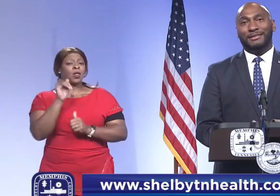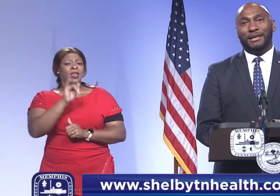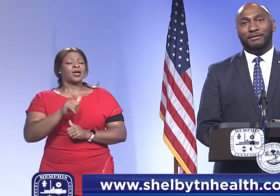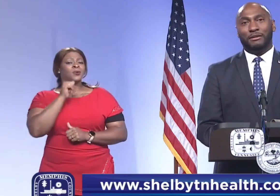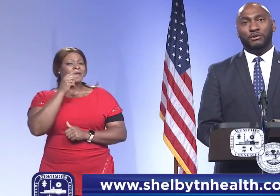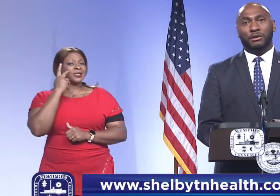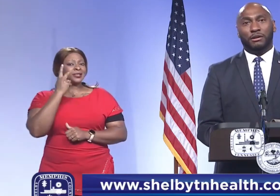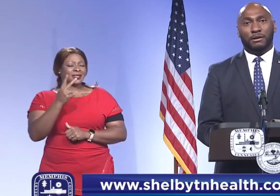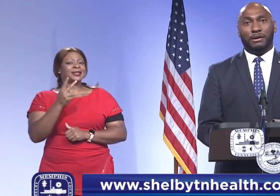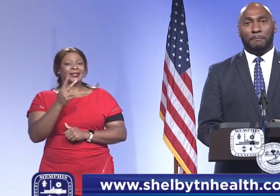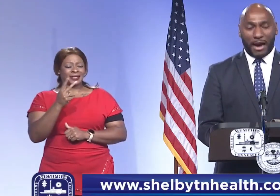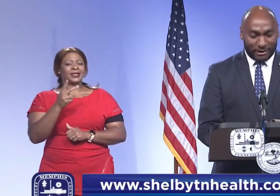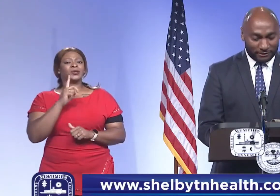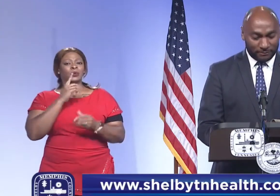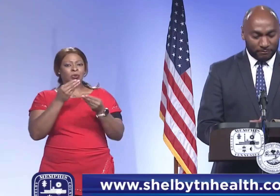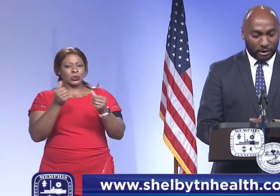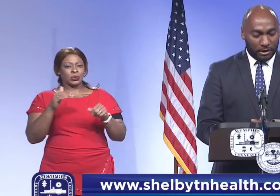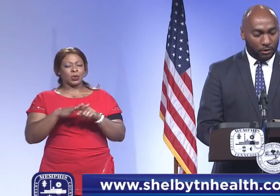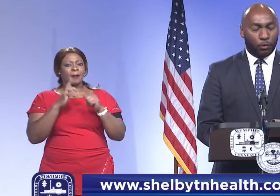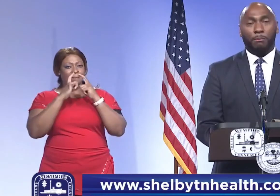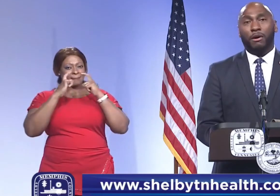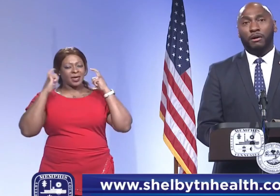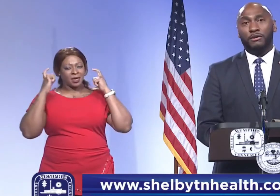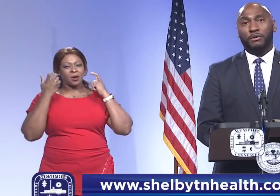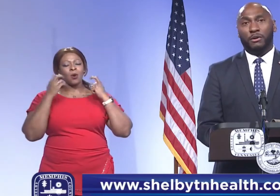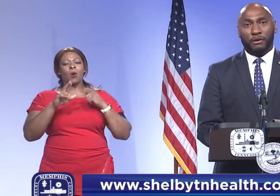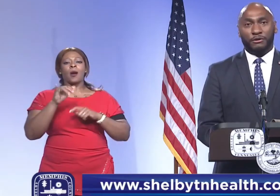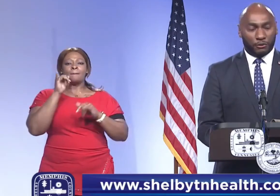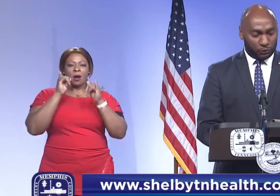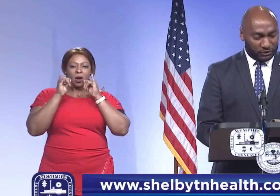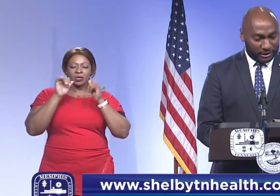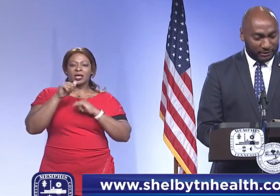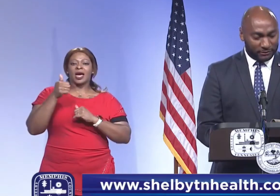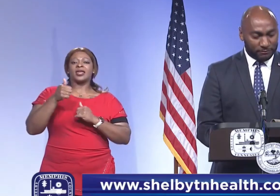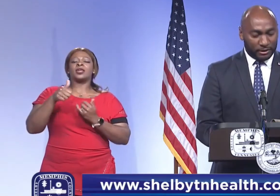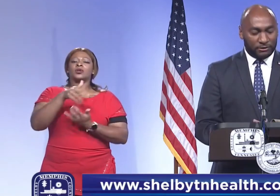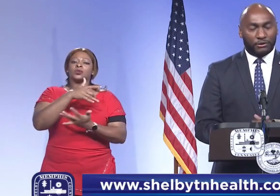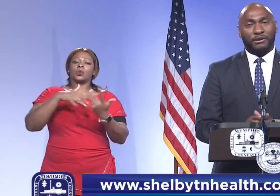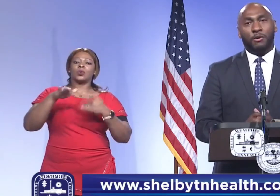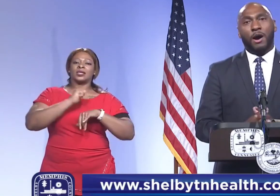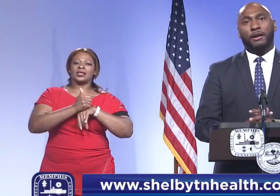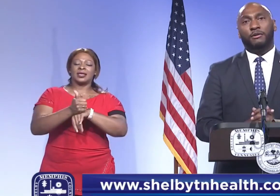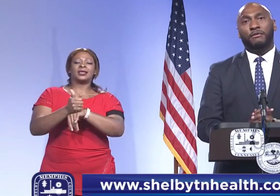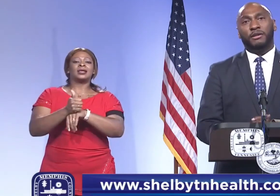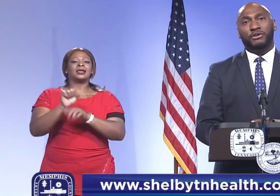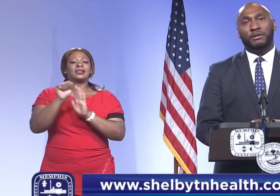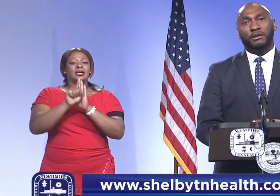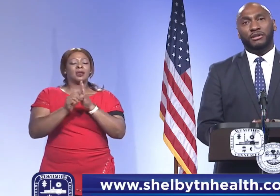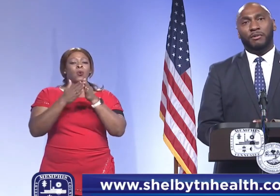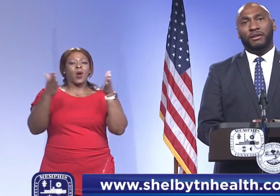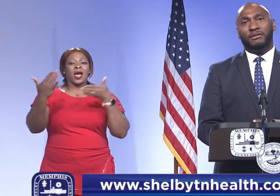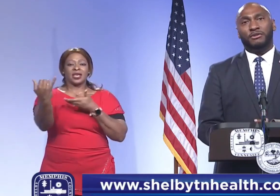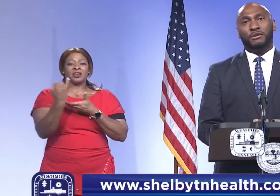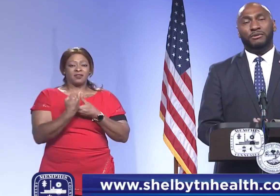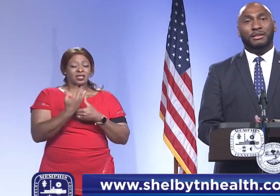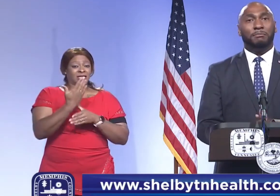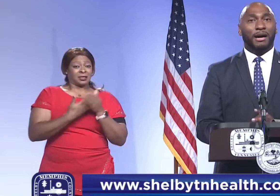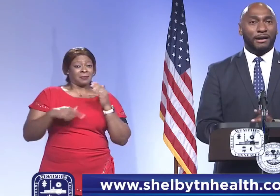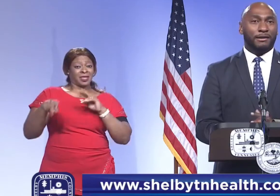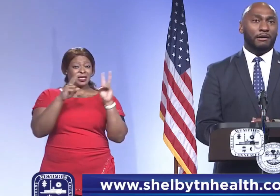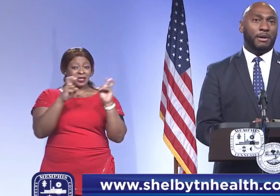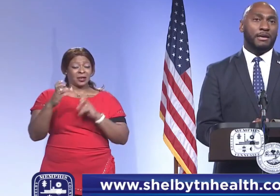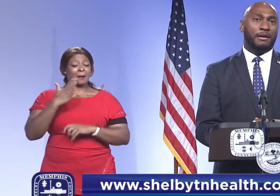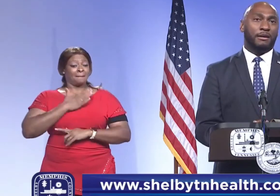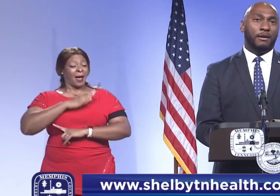a state solution on masks or bars or other social settings. So statewide intervention on some of these issues, in